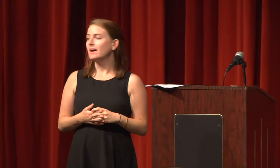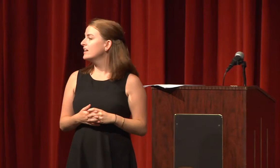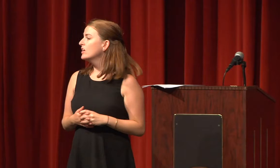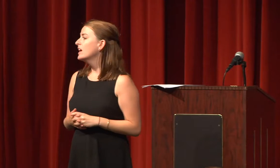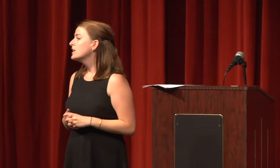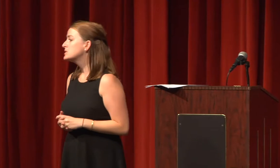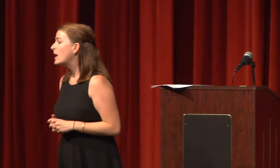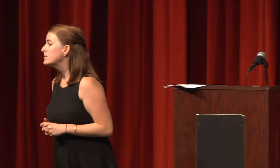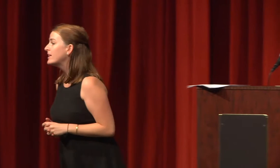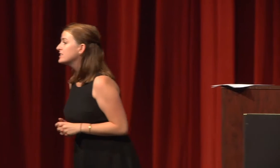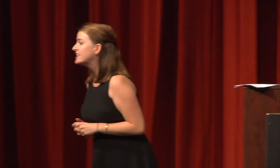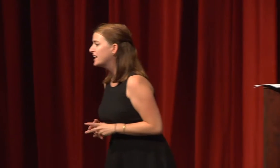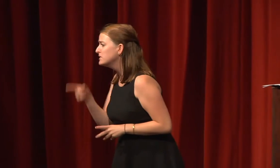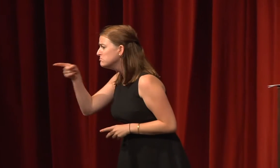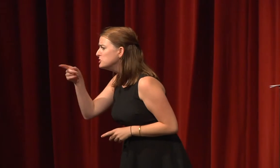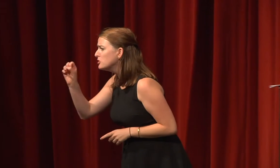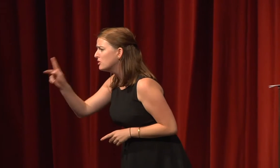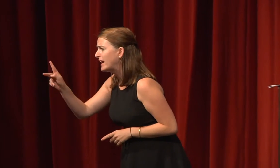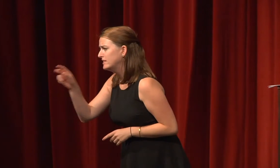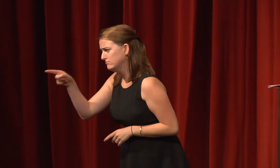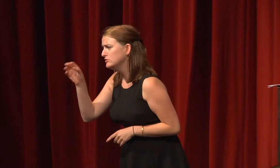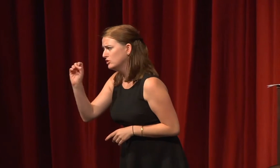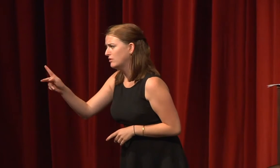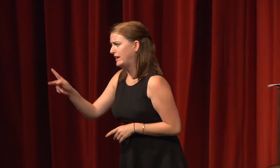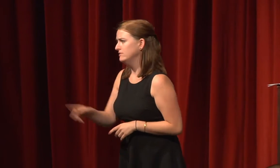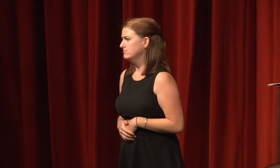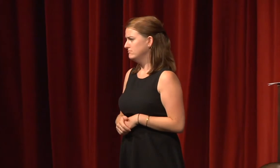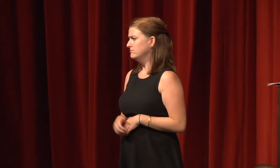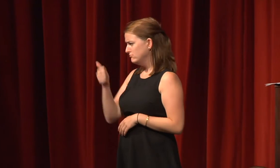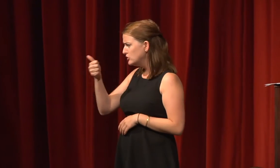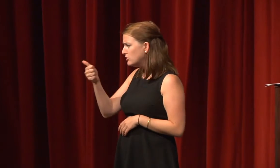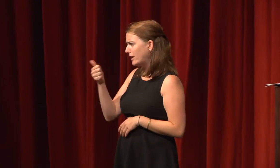But it's probably better to say, you're okay. First day. You're okay. You're okay.